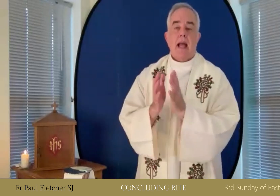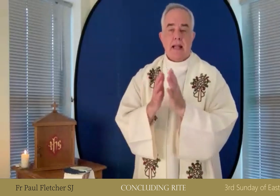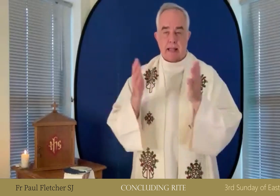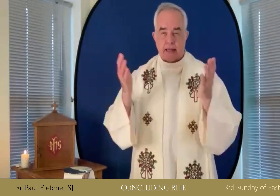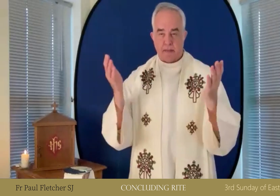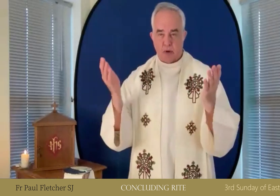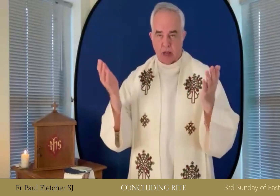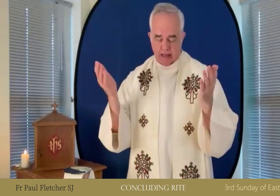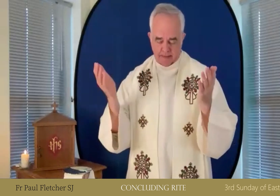Let us pray.